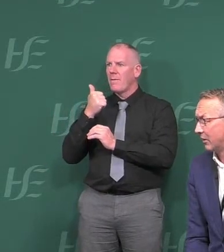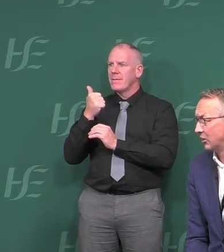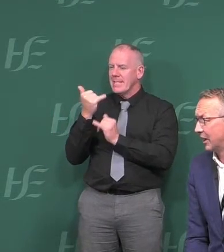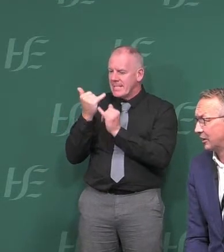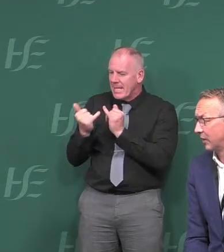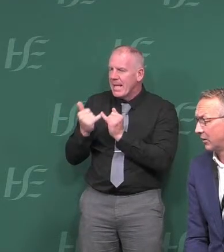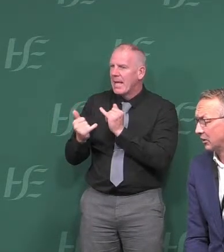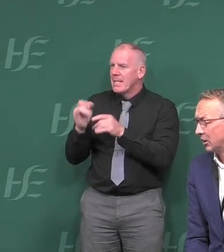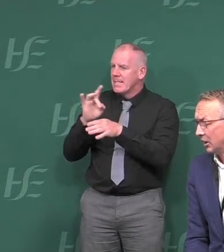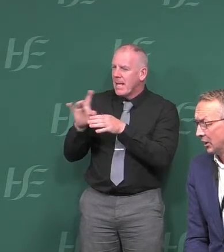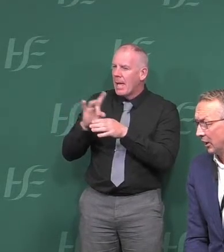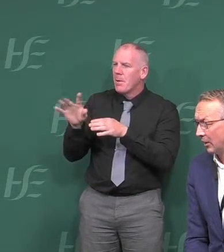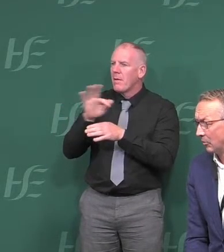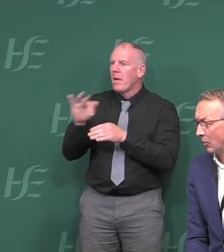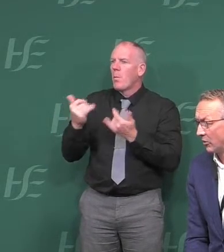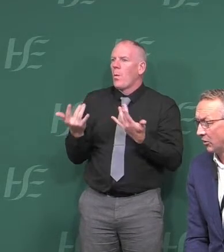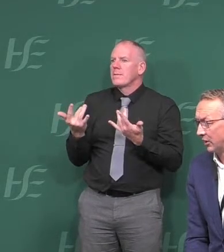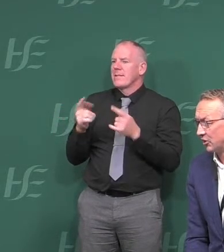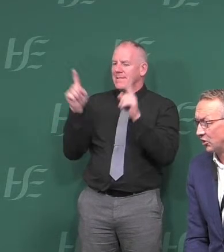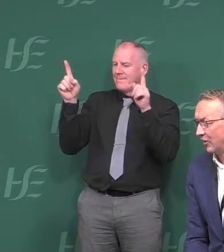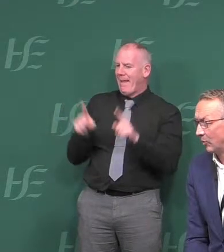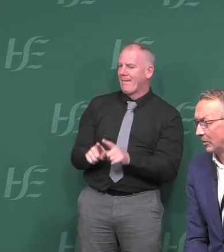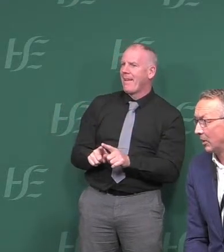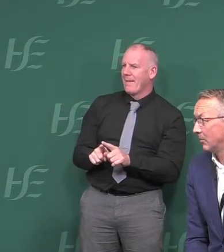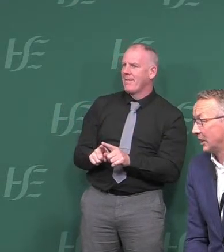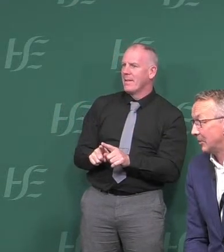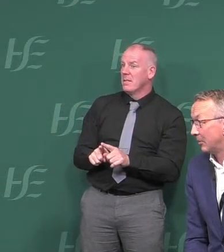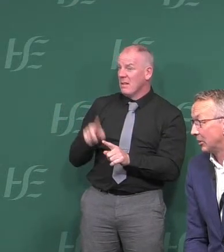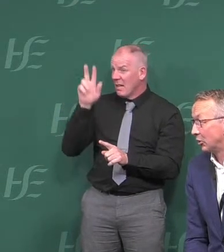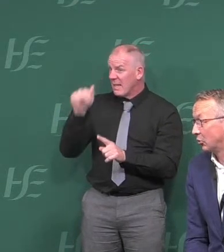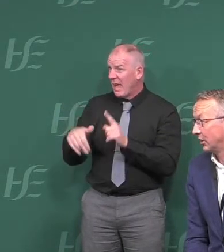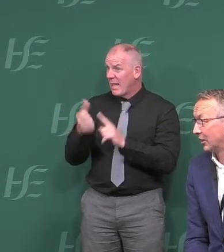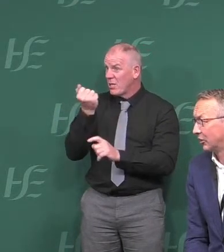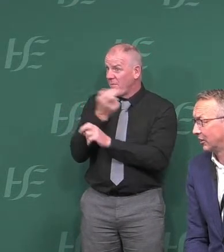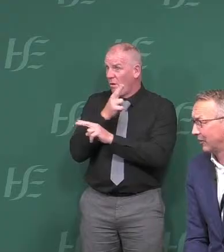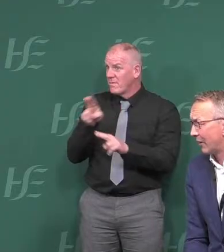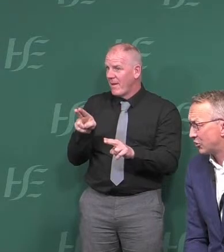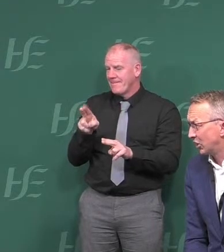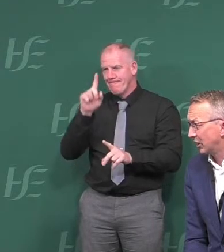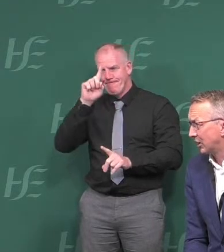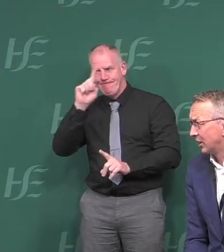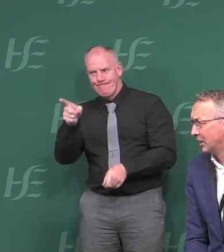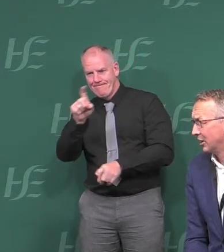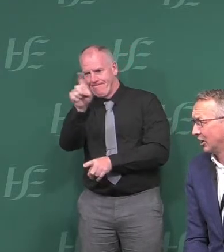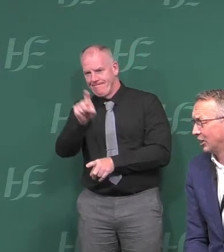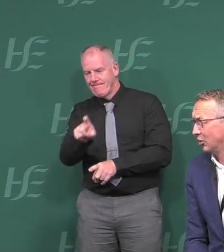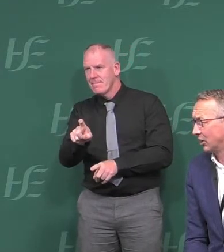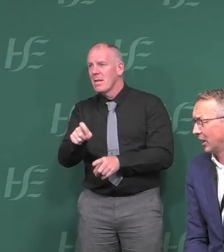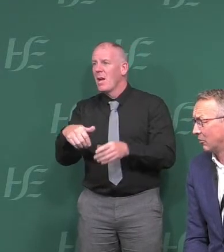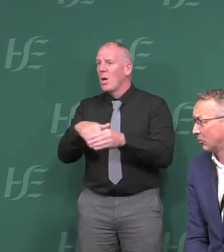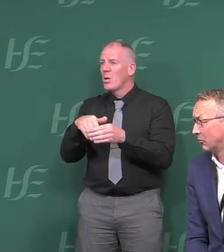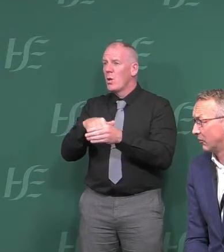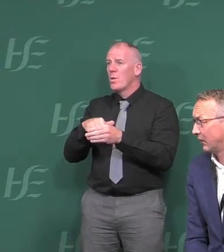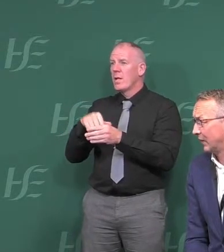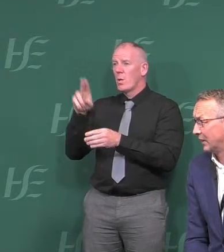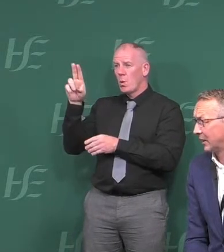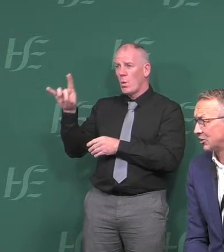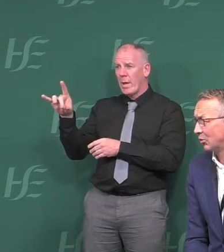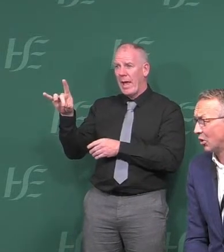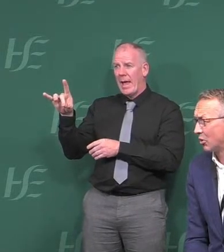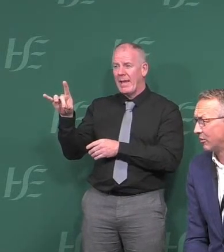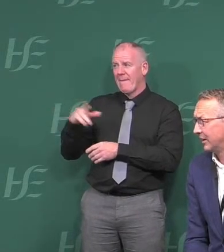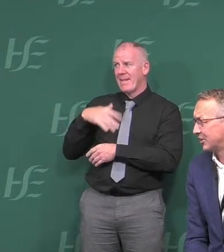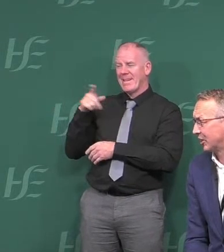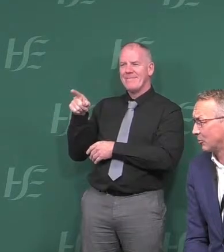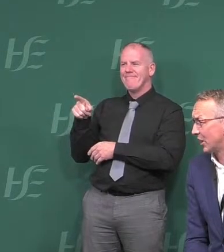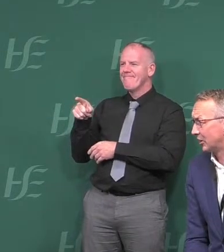current variant, the Delta variant. Whether or not that's achievable, many people, including Anthony Fauci in the UK, would feel that